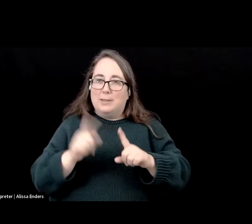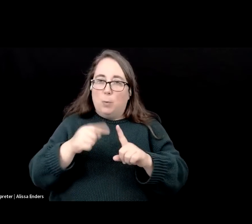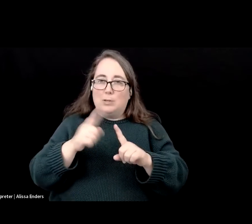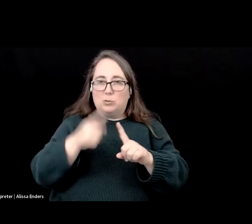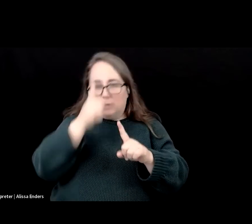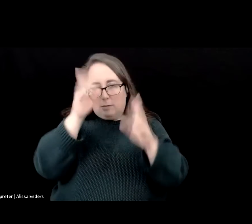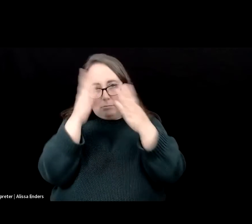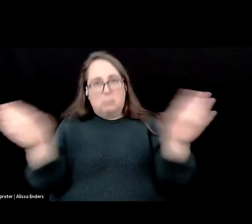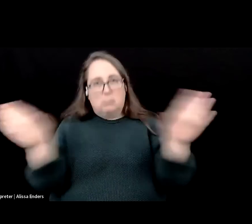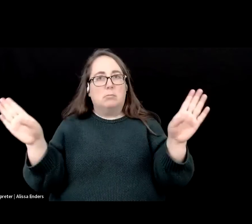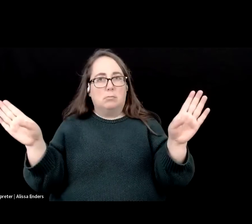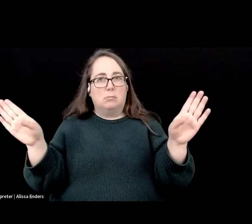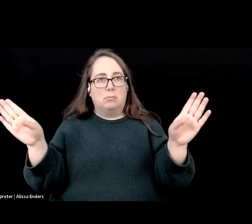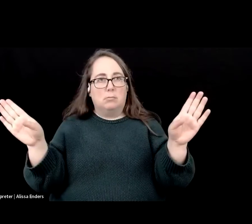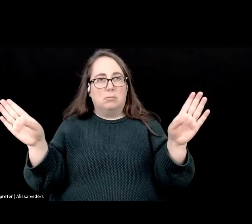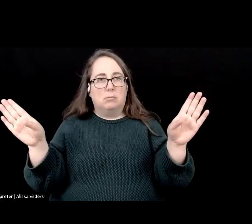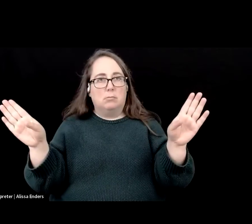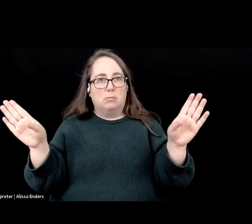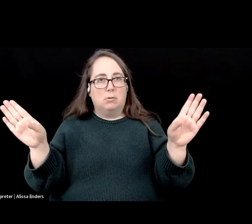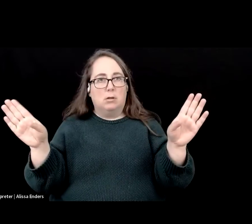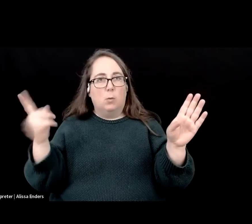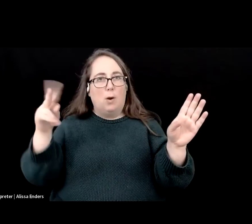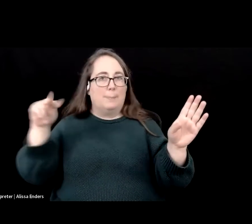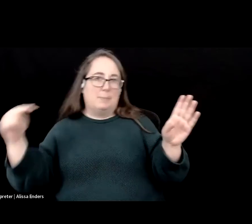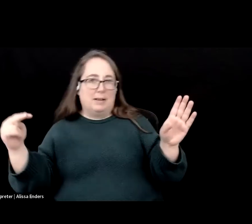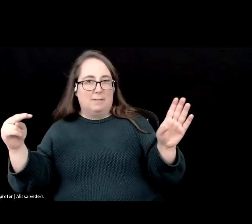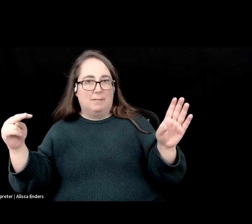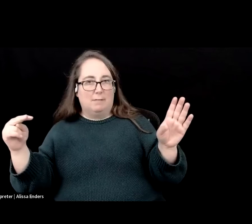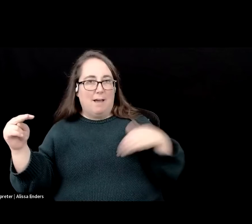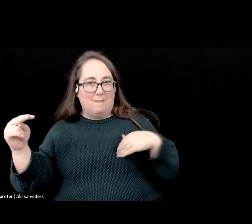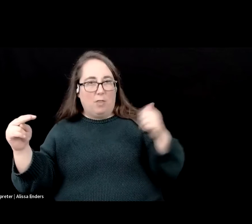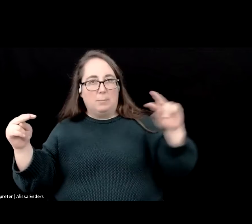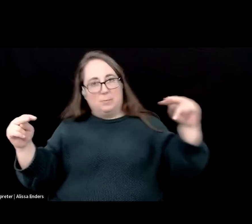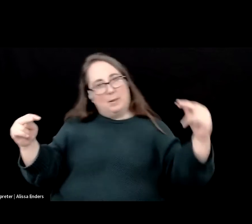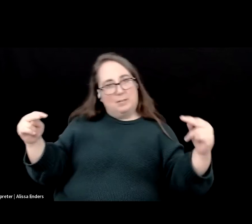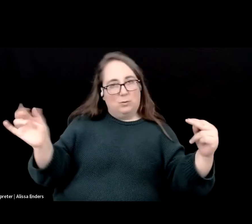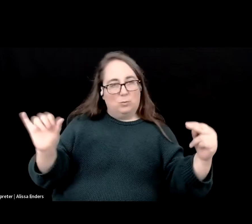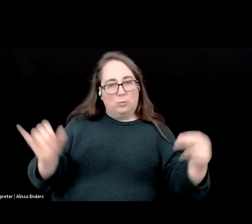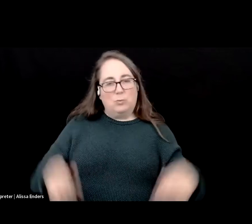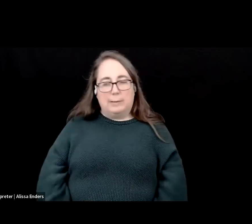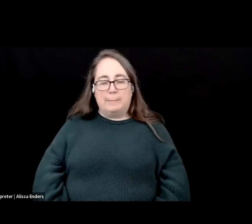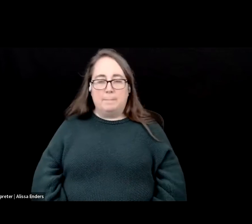about this as one way of thinking about the past, and there are others.